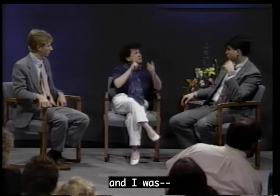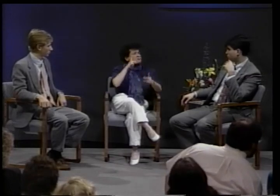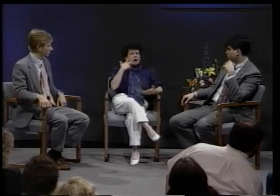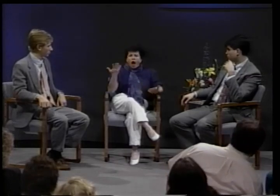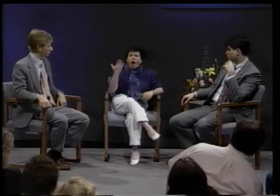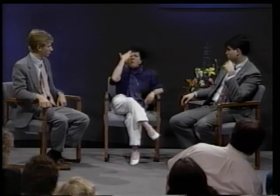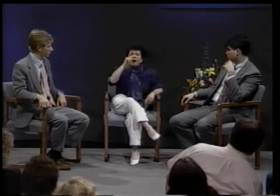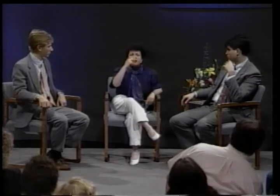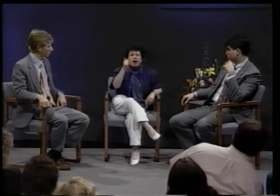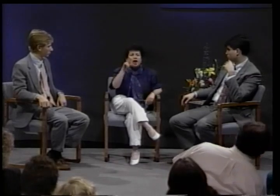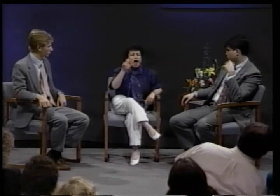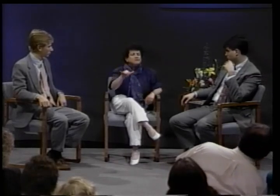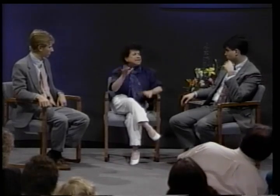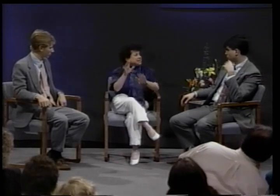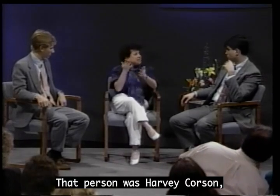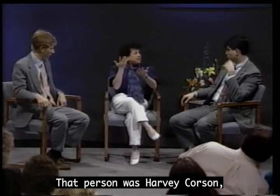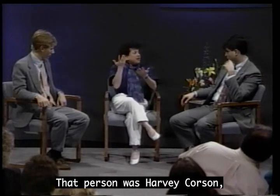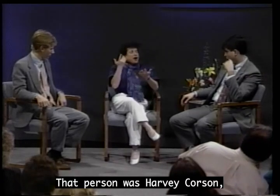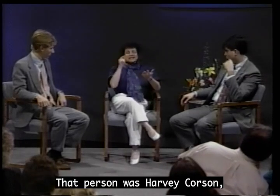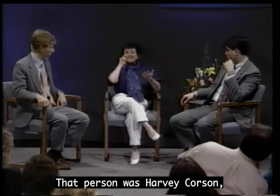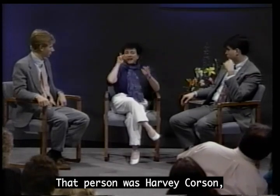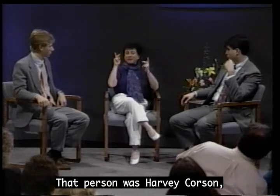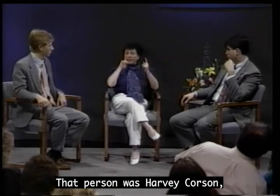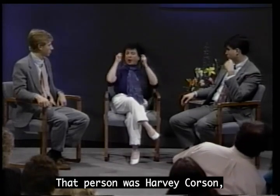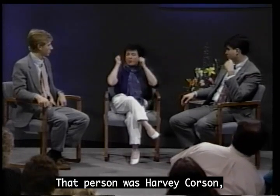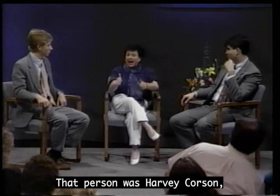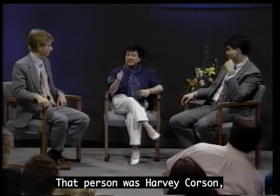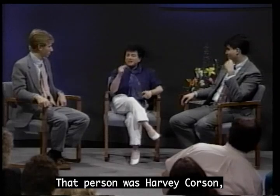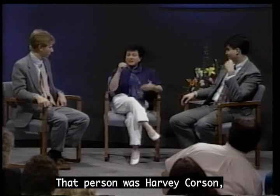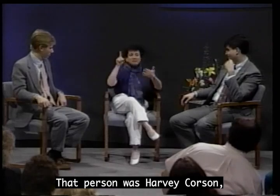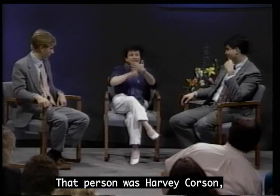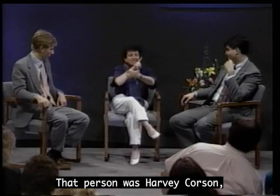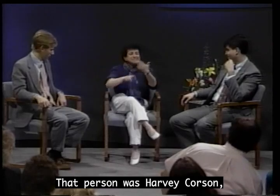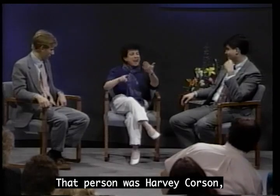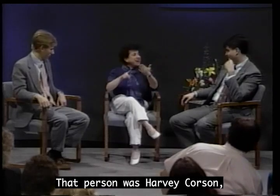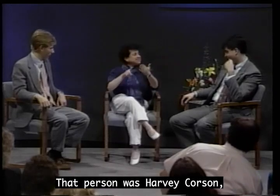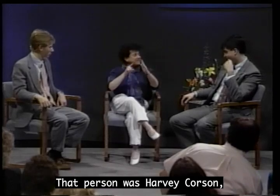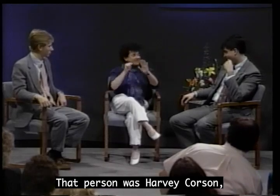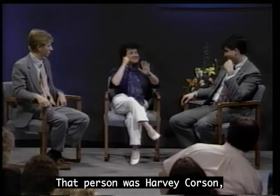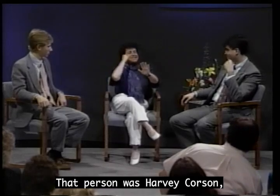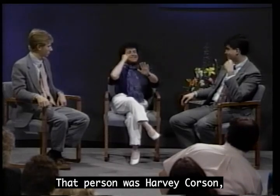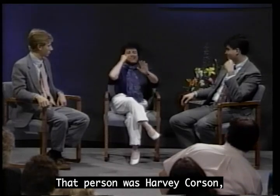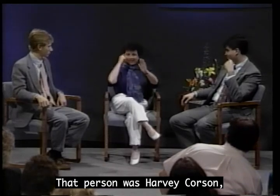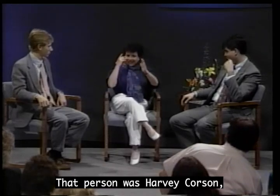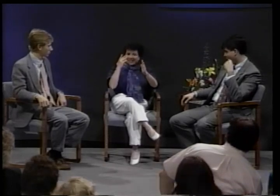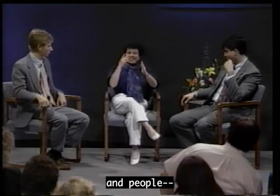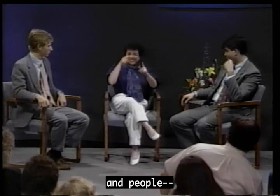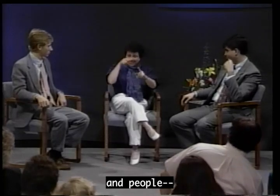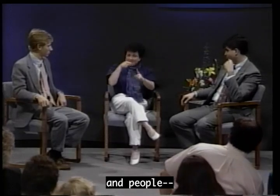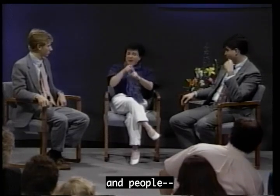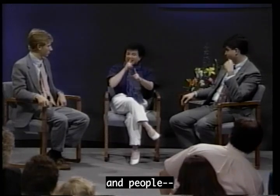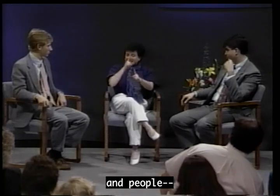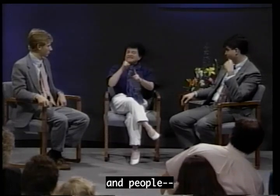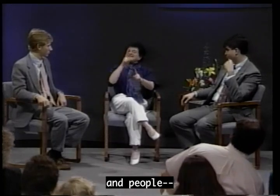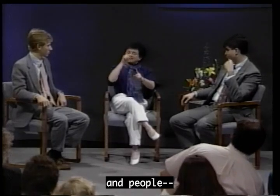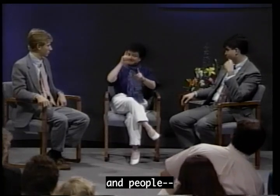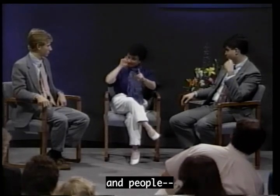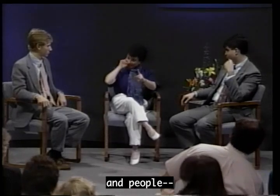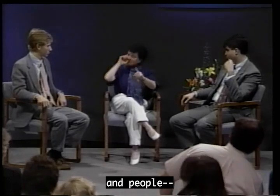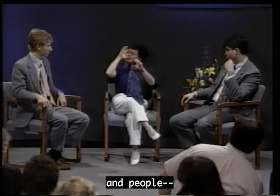That person was Harvey Corson. And people... Some people ask, why didn't